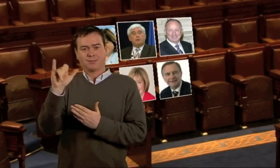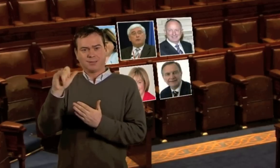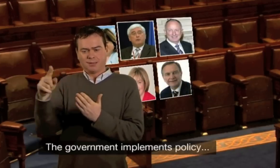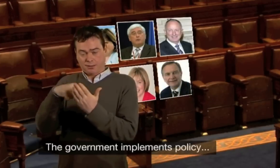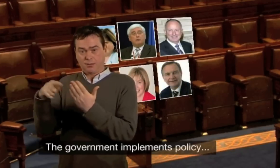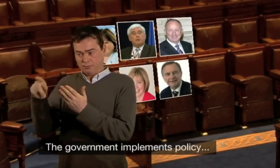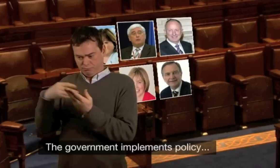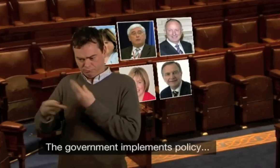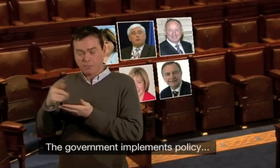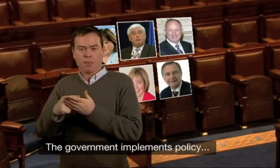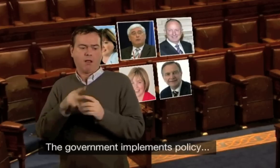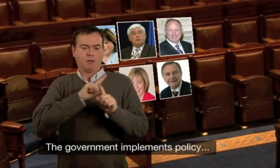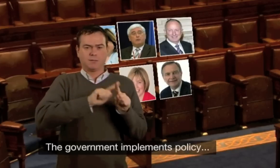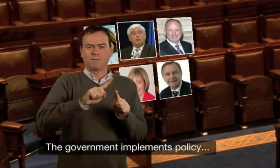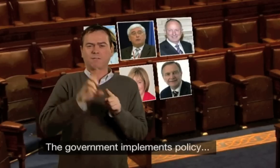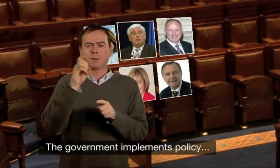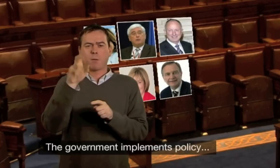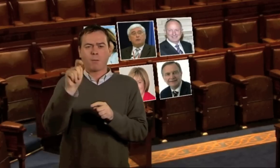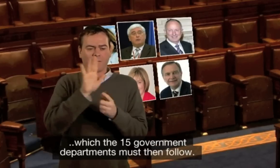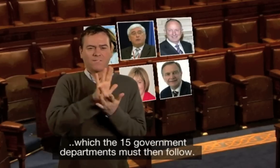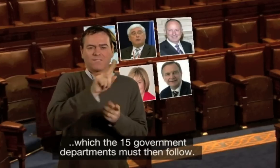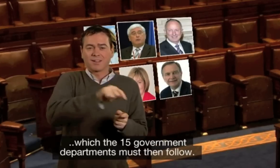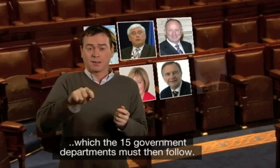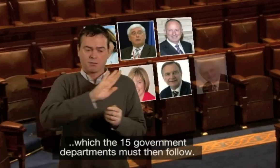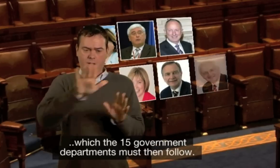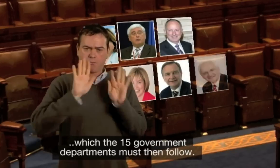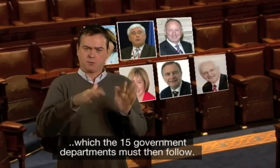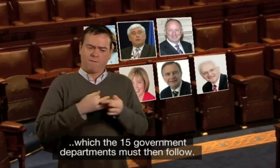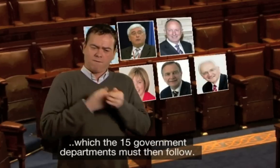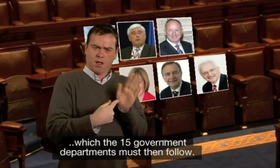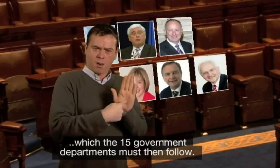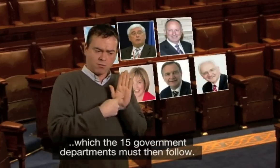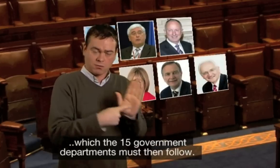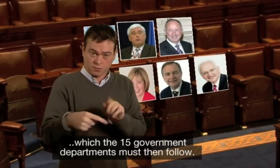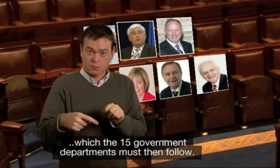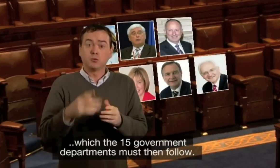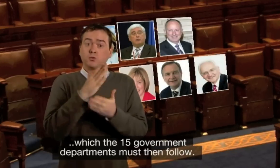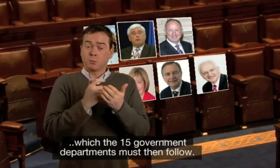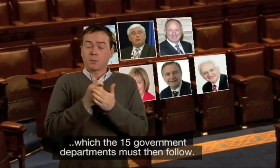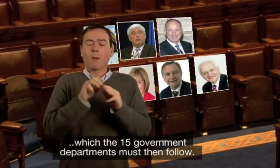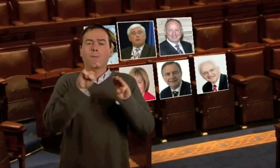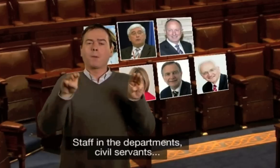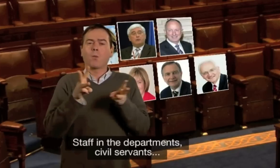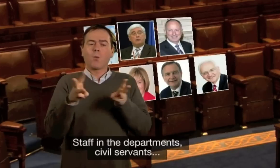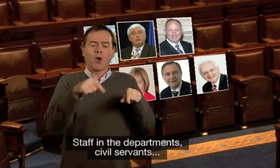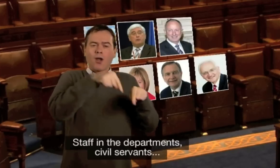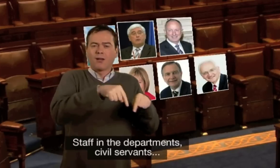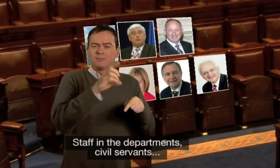The government implements policy which the 15 government departments must then follow. Staff in the